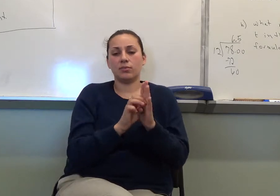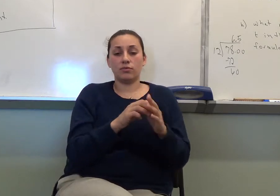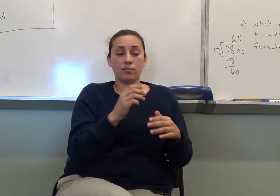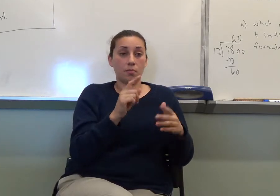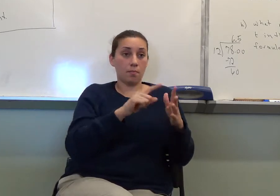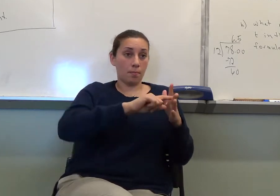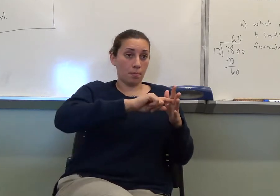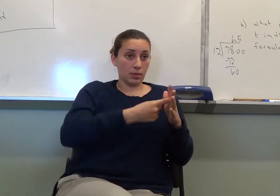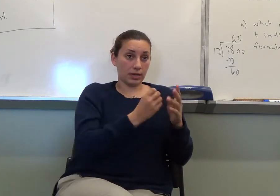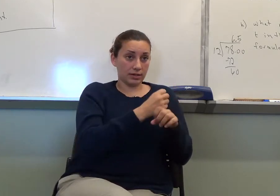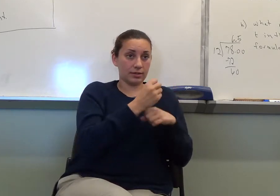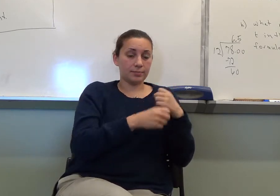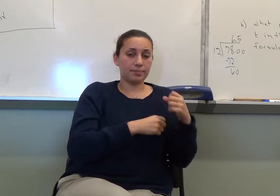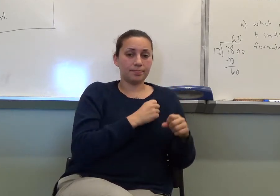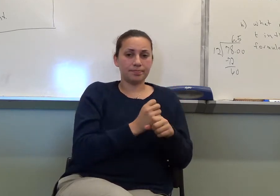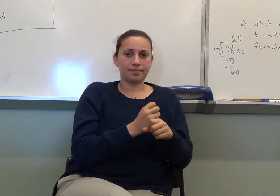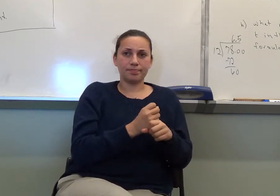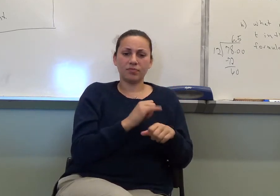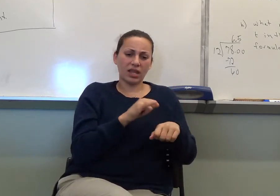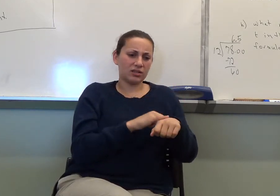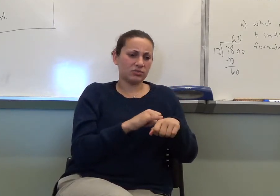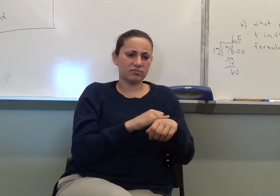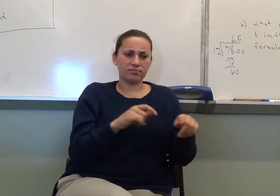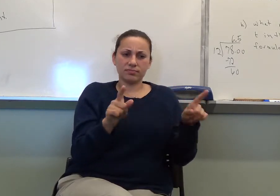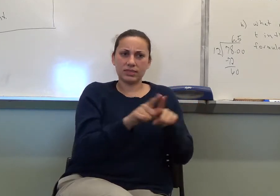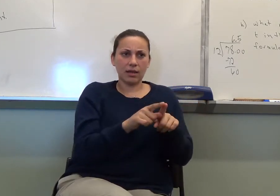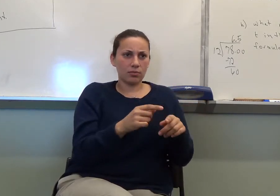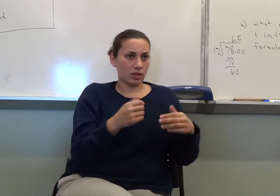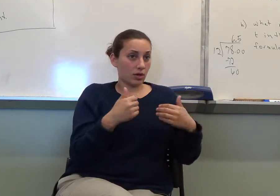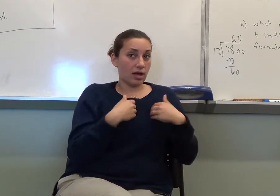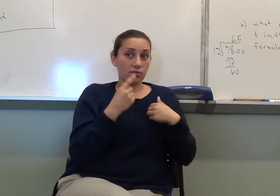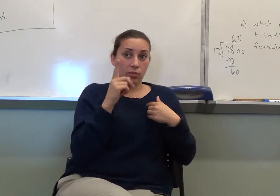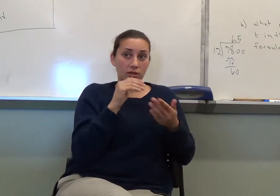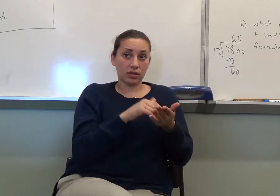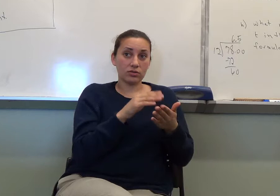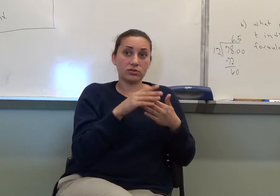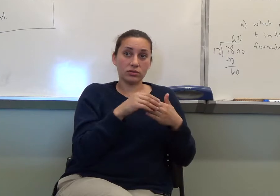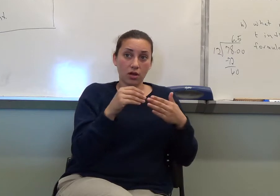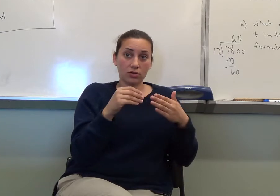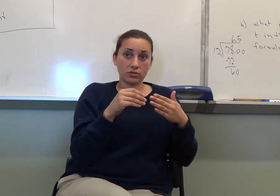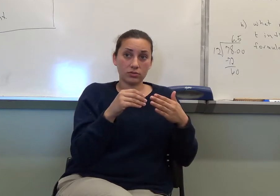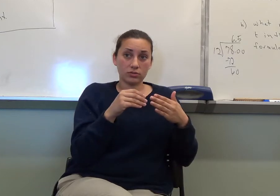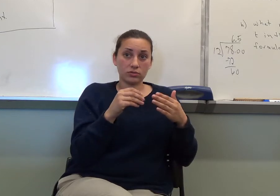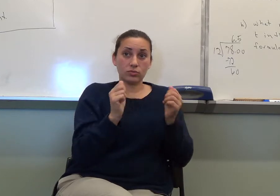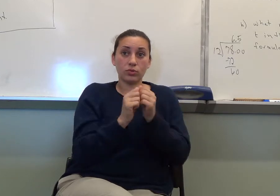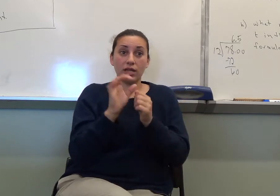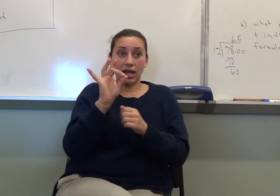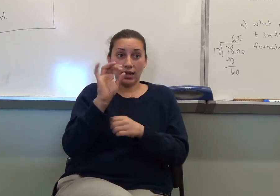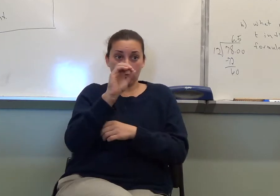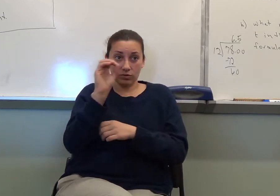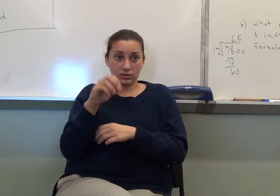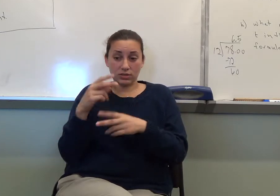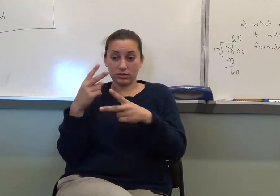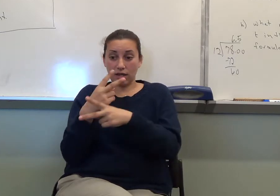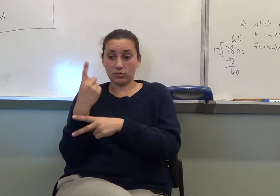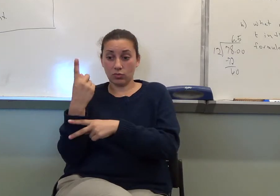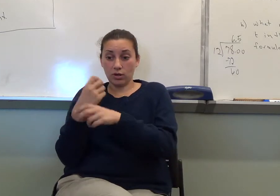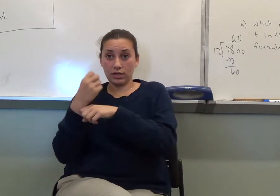there, right? Because you've got $1,000 at 8% times 1 year is $80.